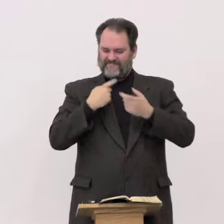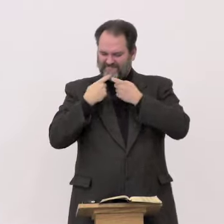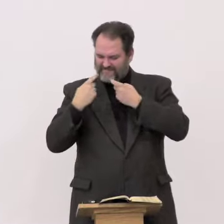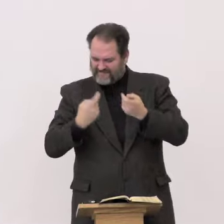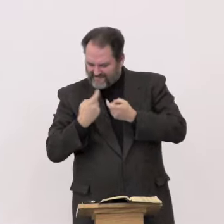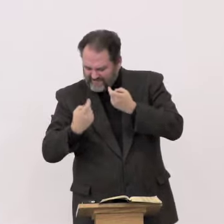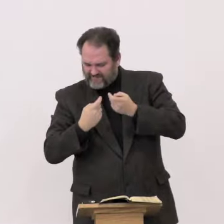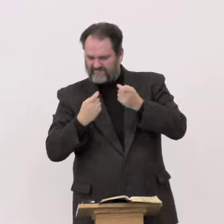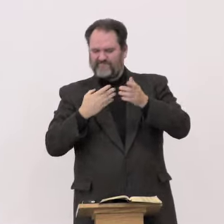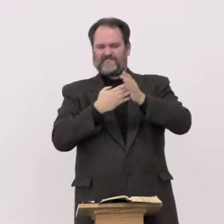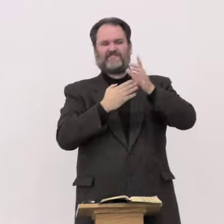Sometimes